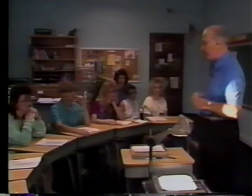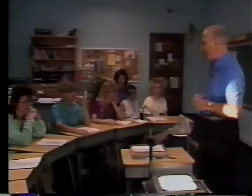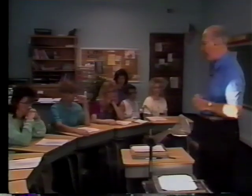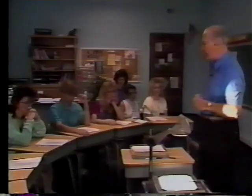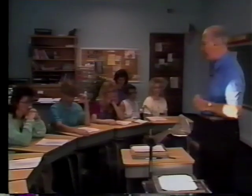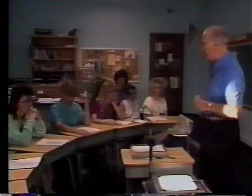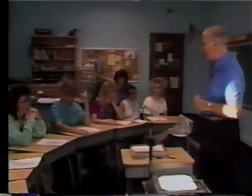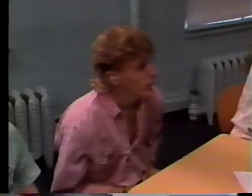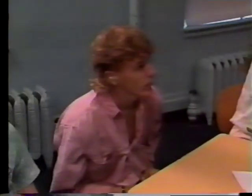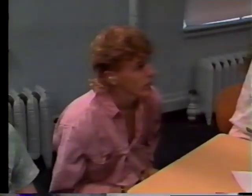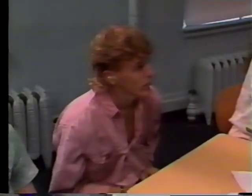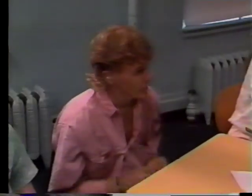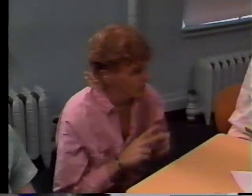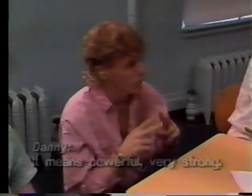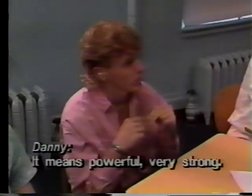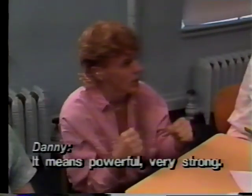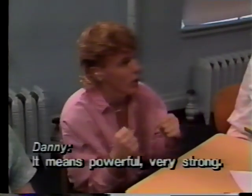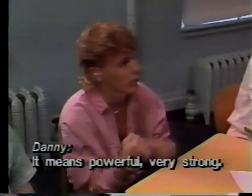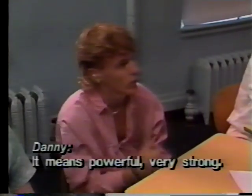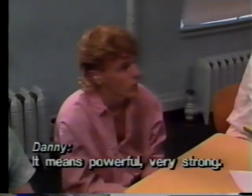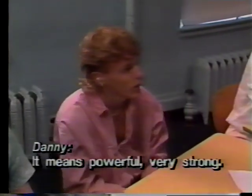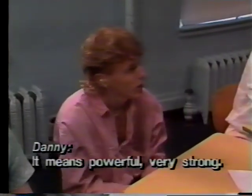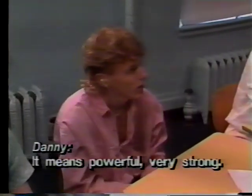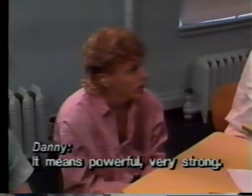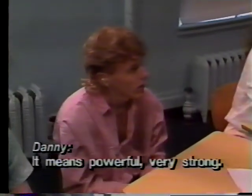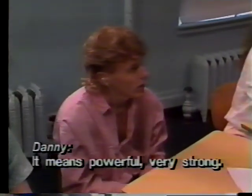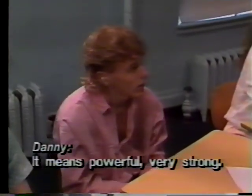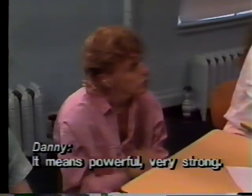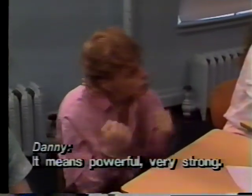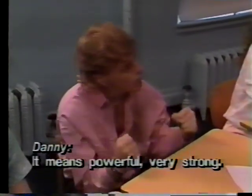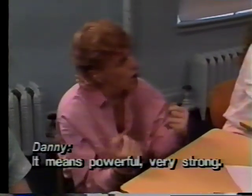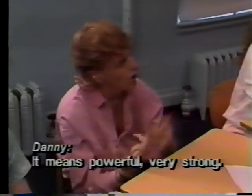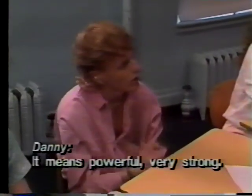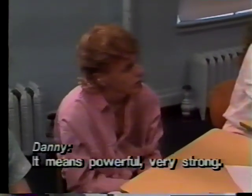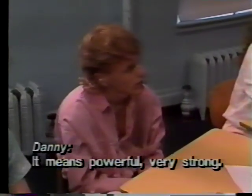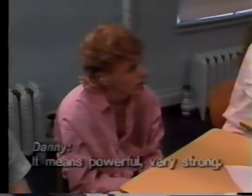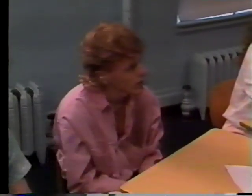omnipotent. Bao nhiêu bữa? Mà